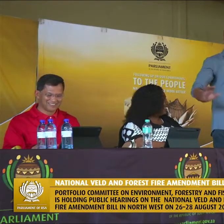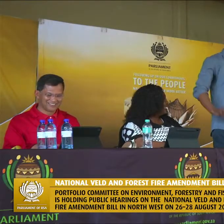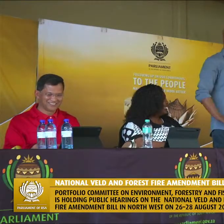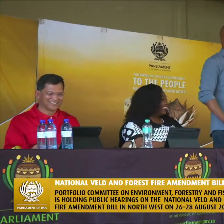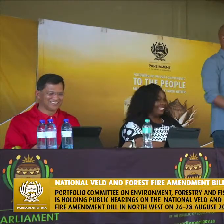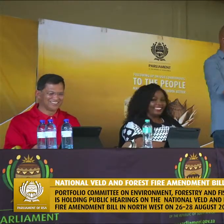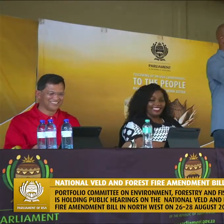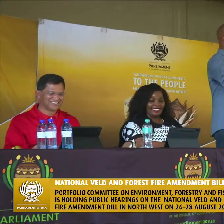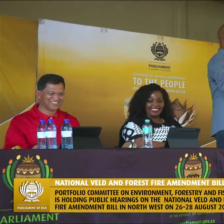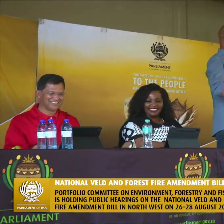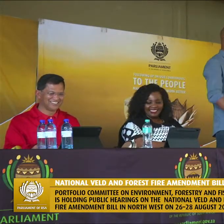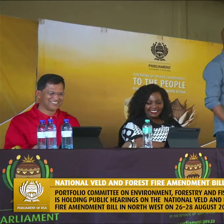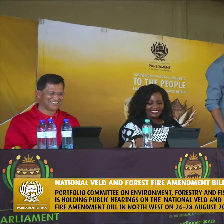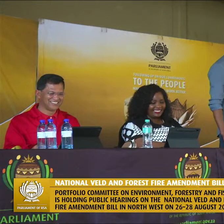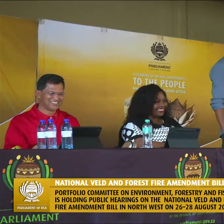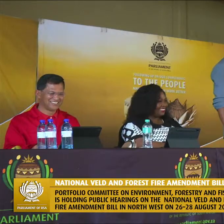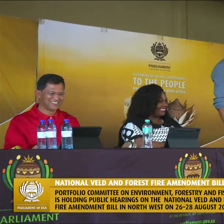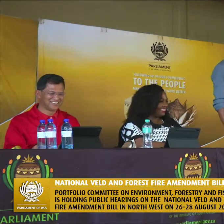from the western